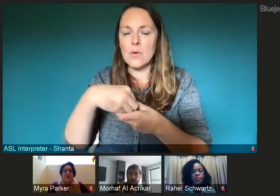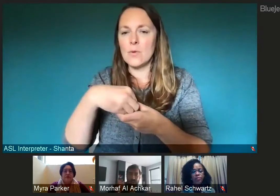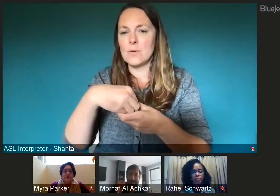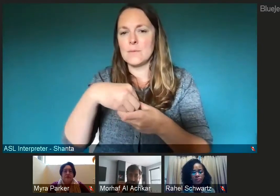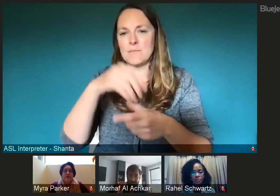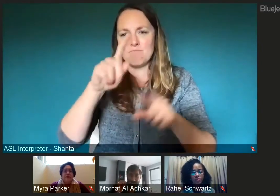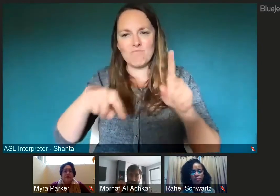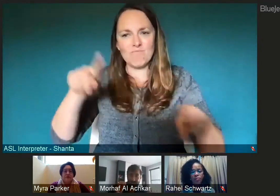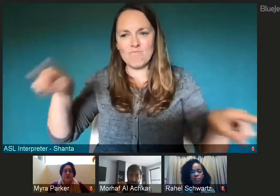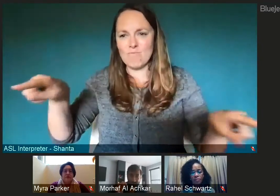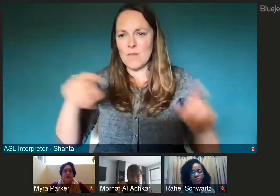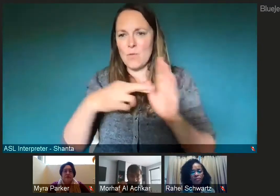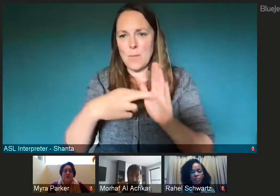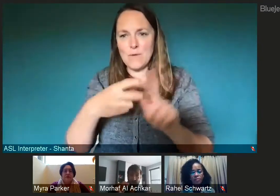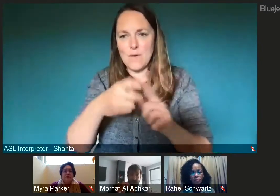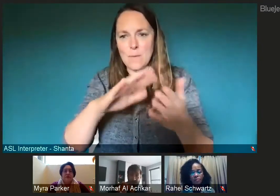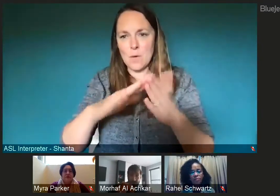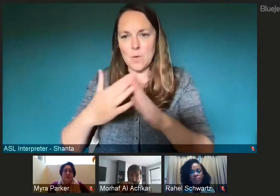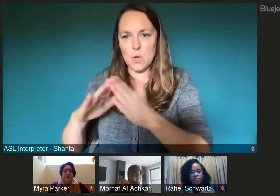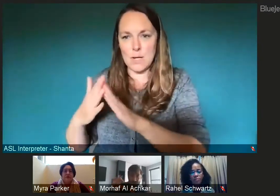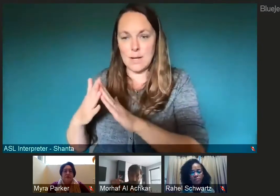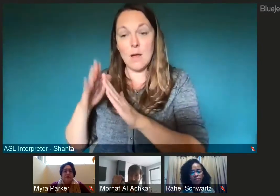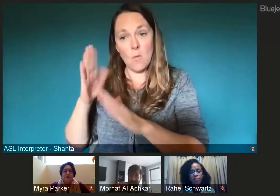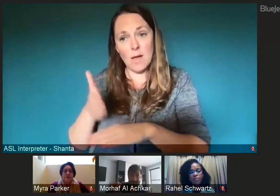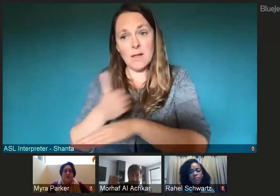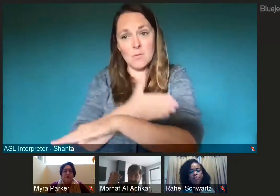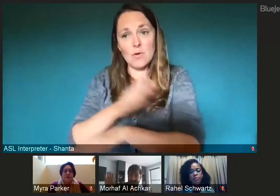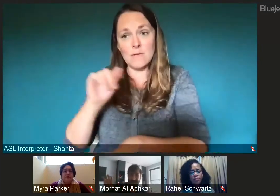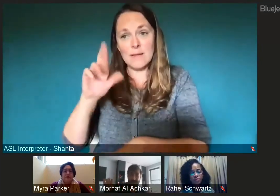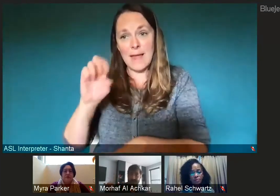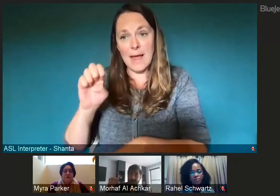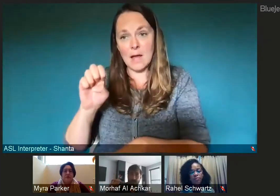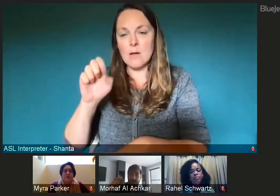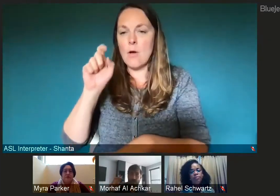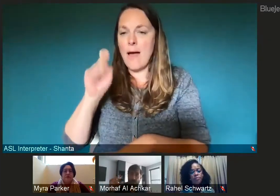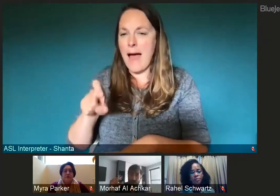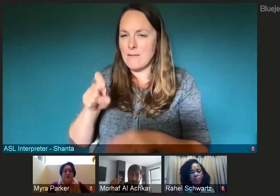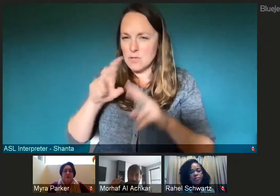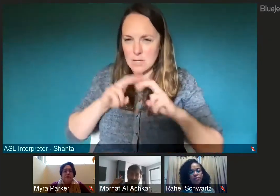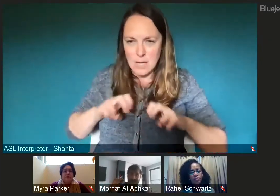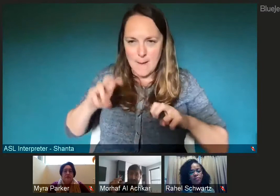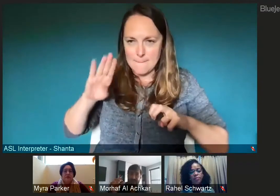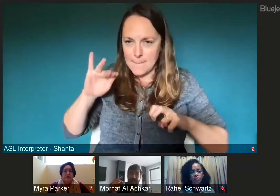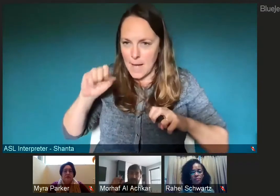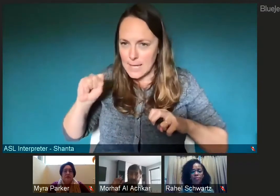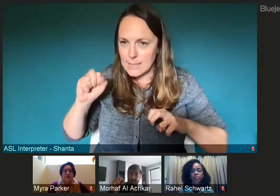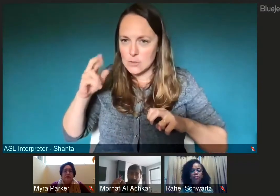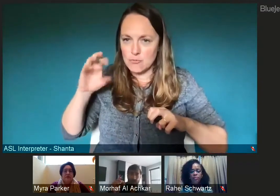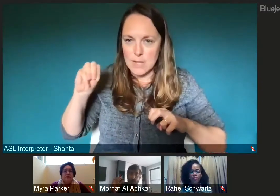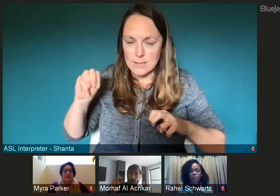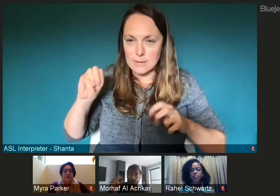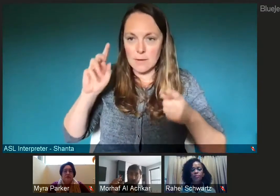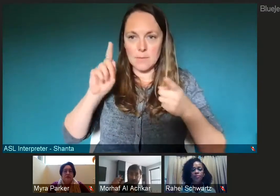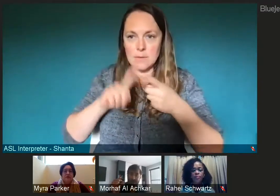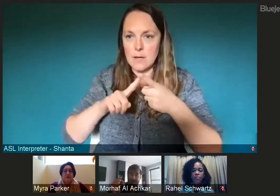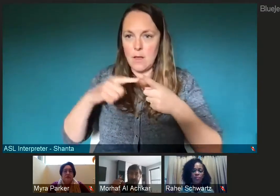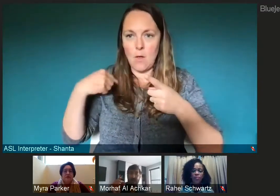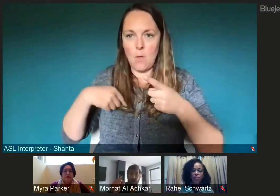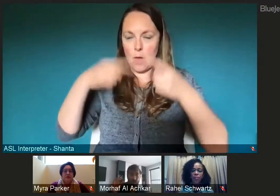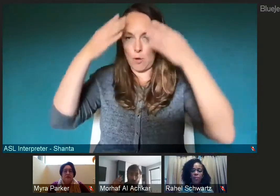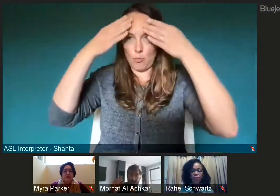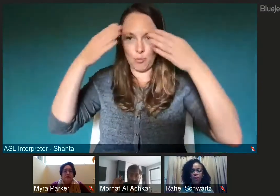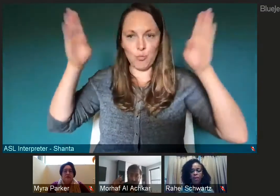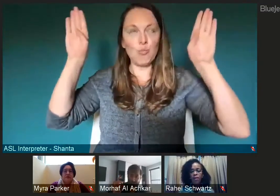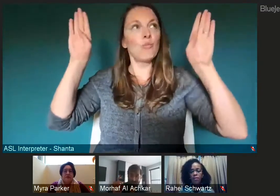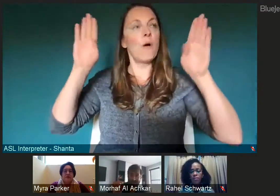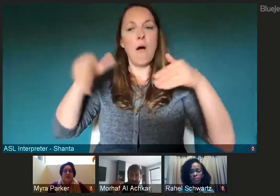community. You get better care until we check our biases and racism, until we grow to be enlightened people who